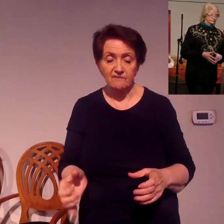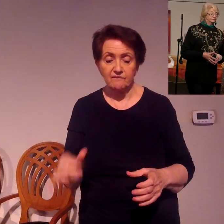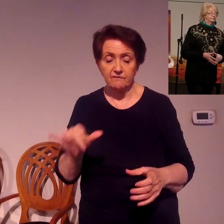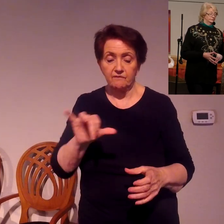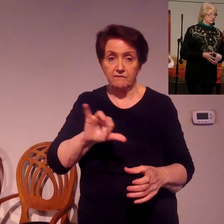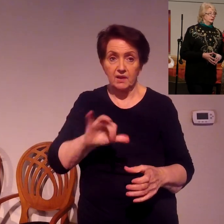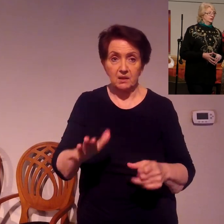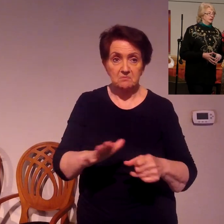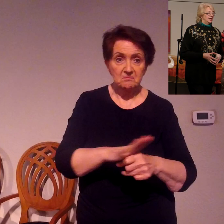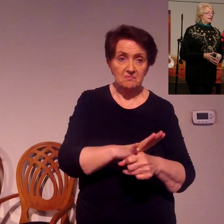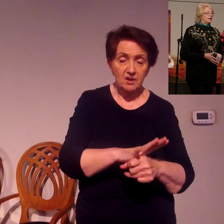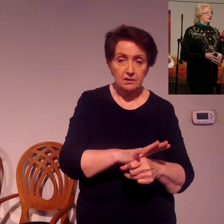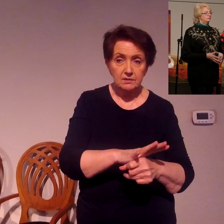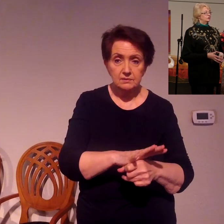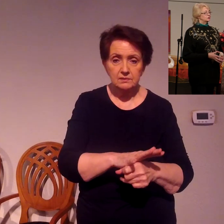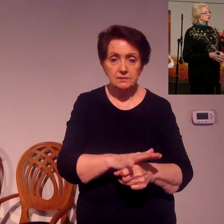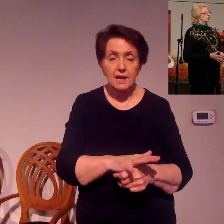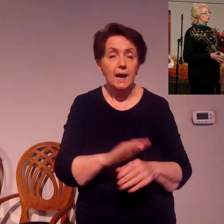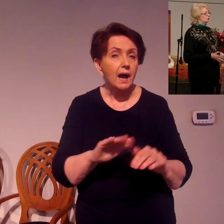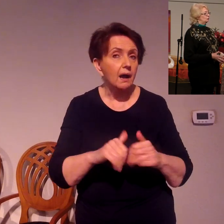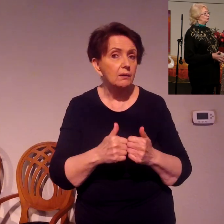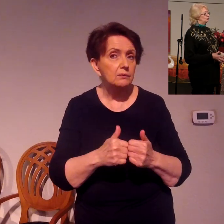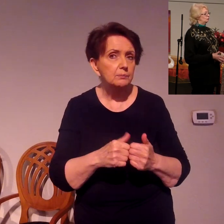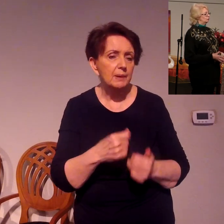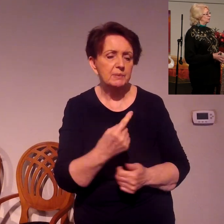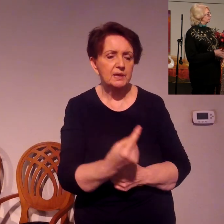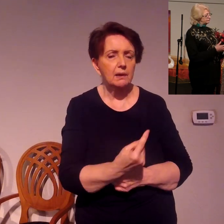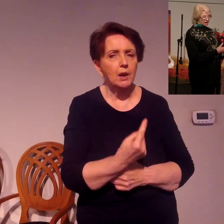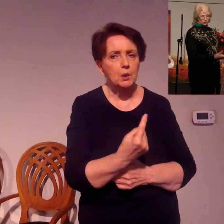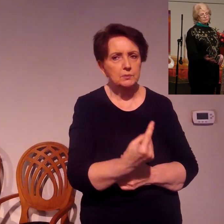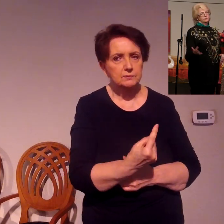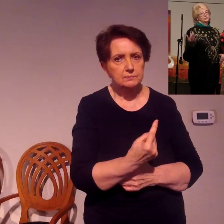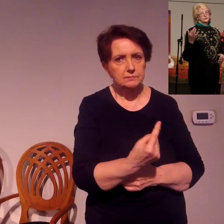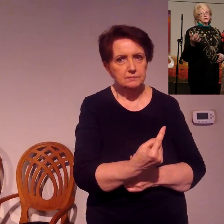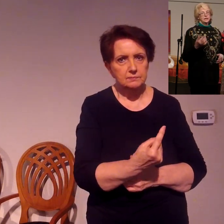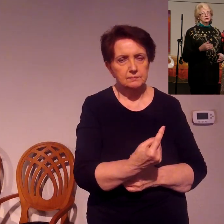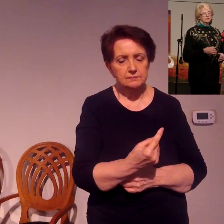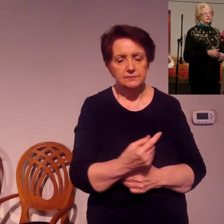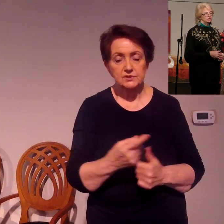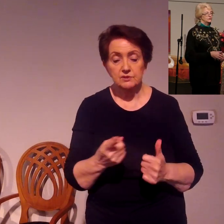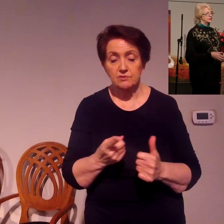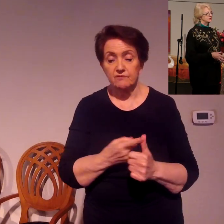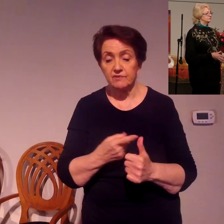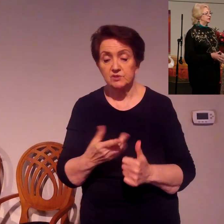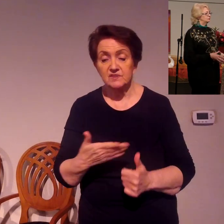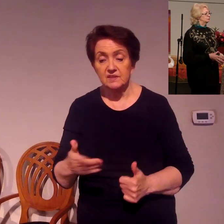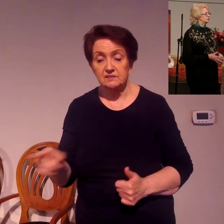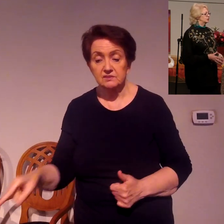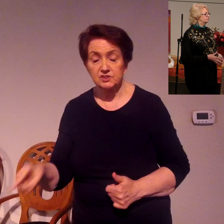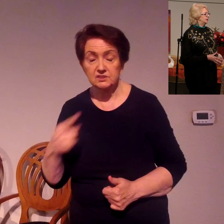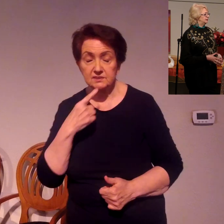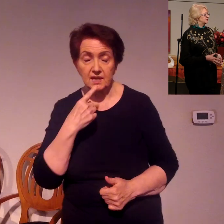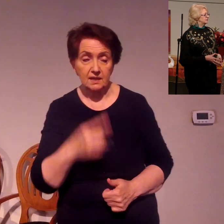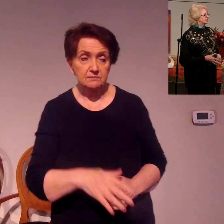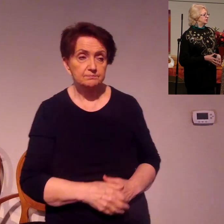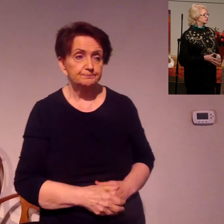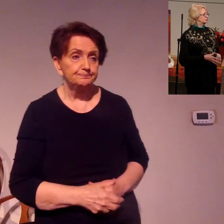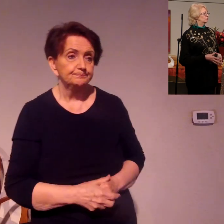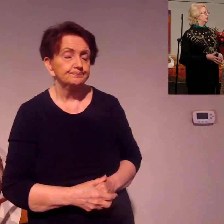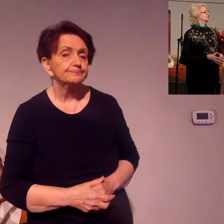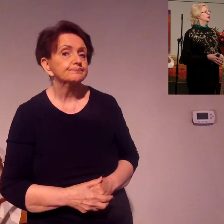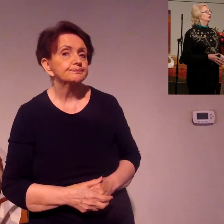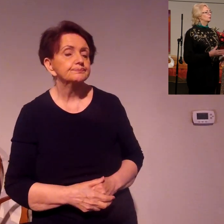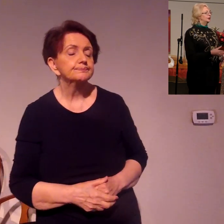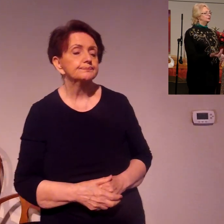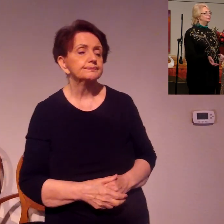alone. And so the very first thing that Karen said to me when we started planning this